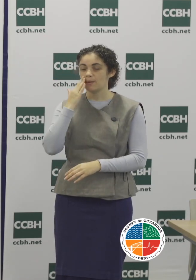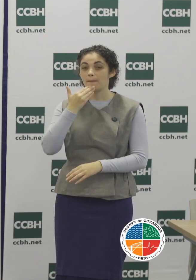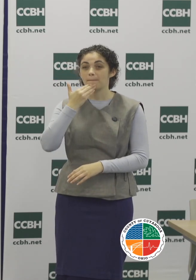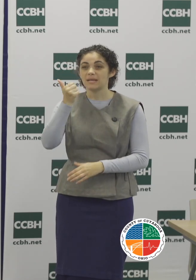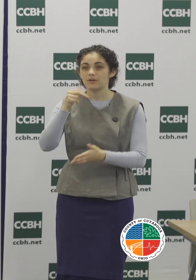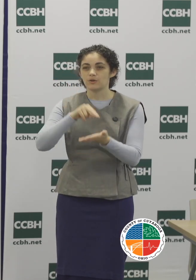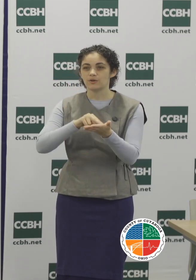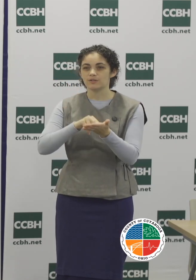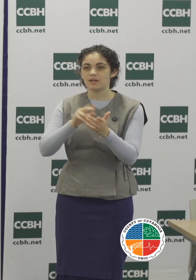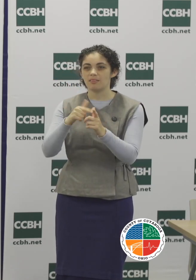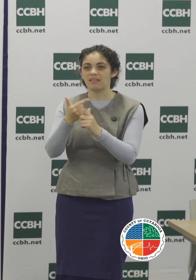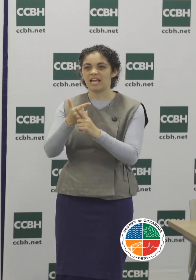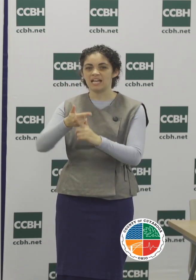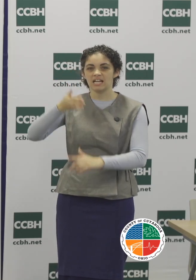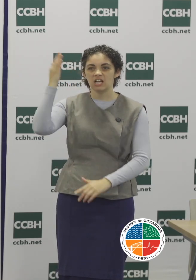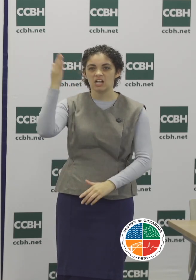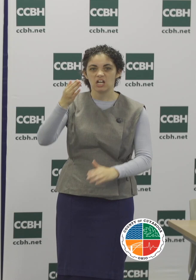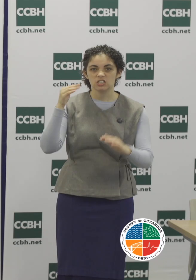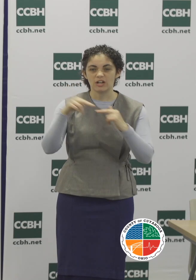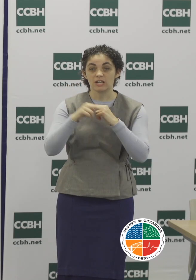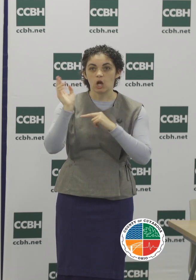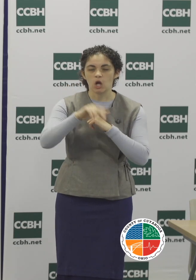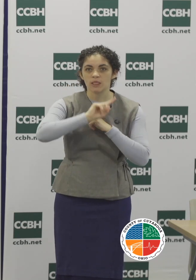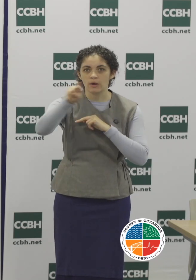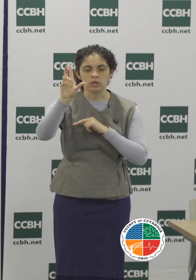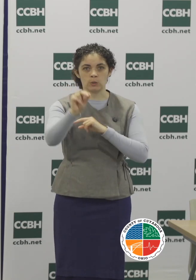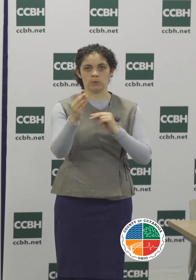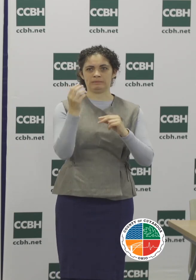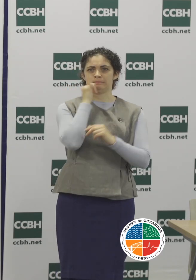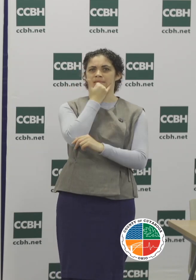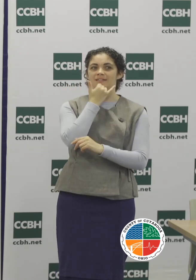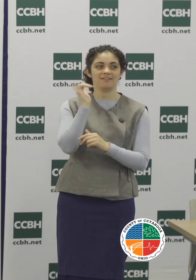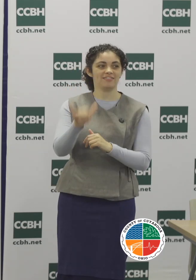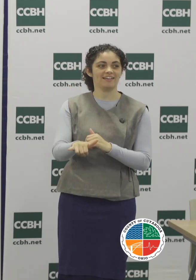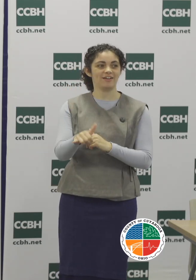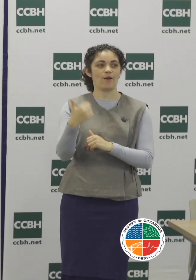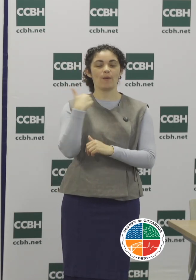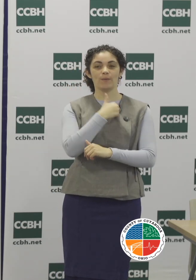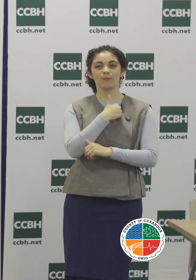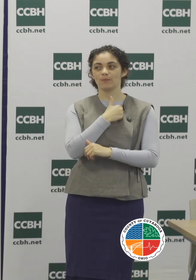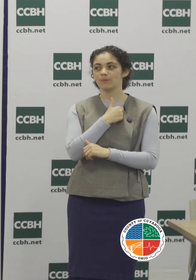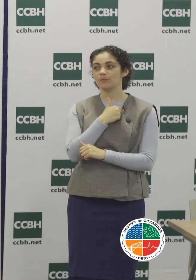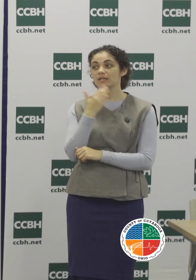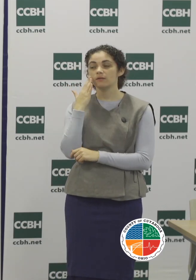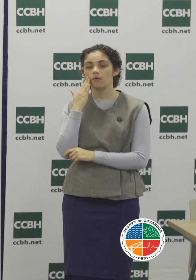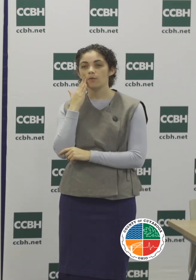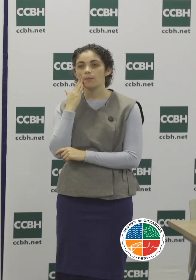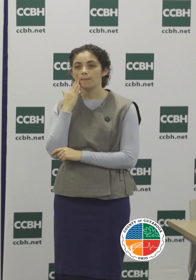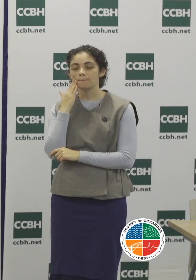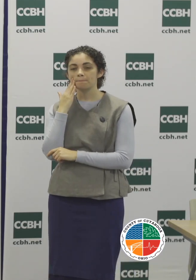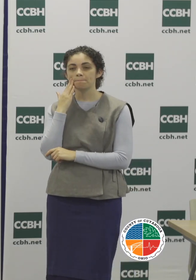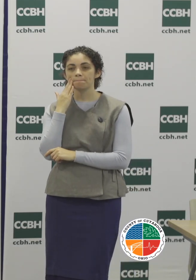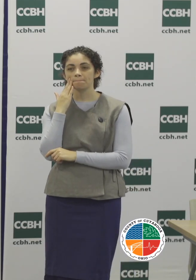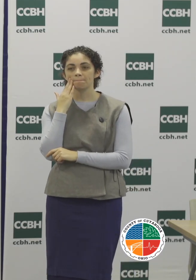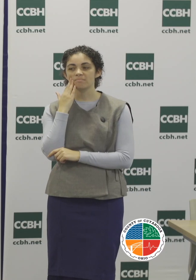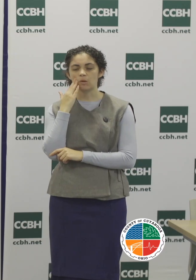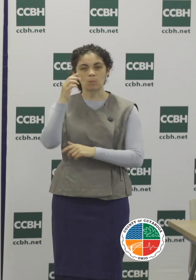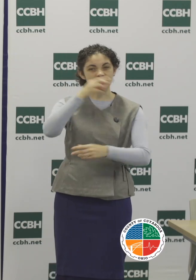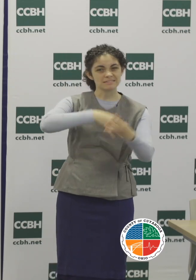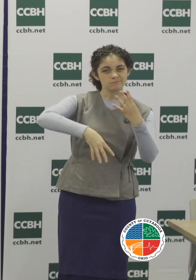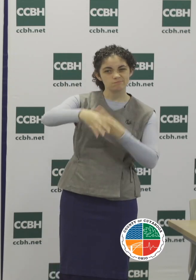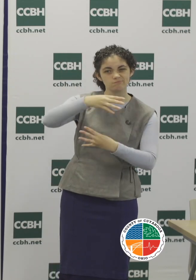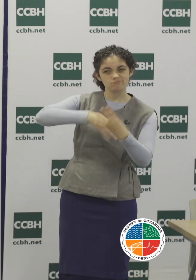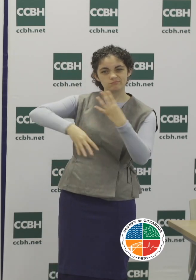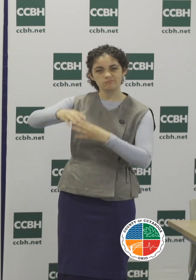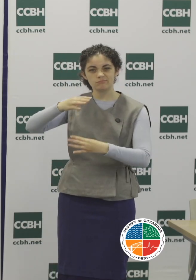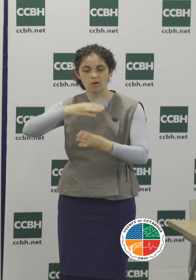nurse than traffic director, but that's okay. But one of the things that, from interacting with a lot of